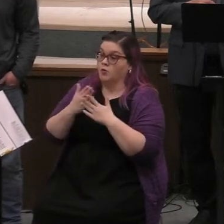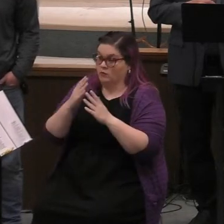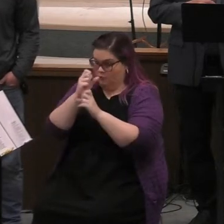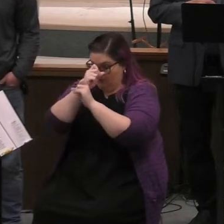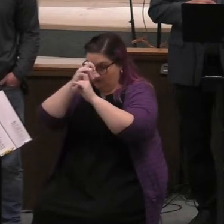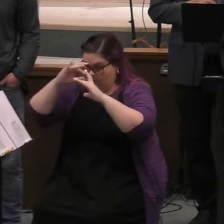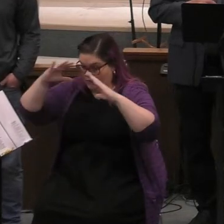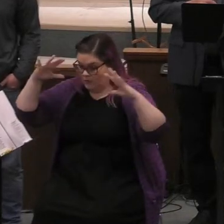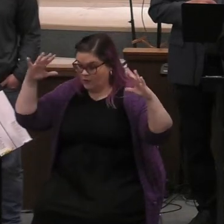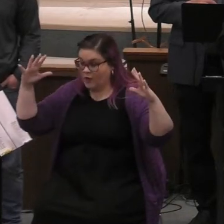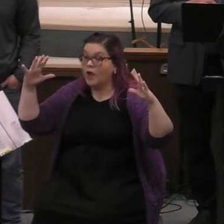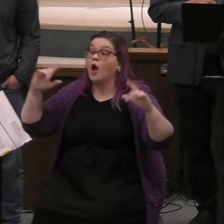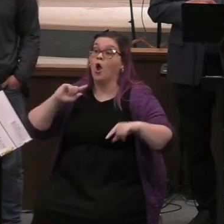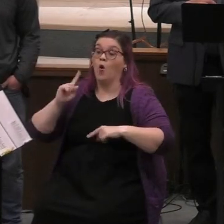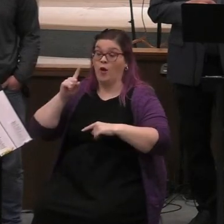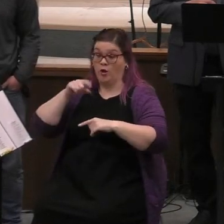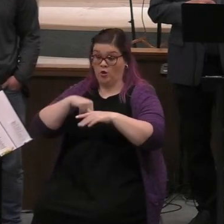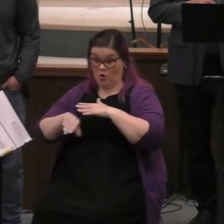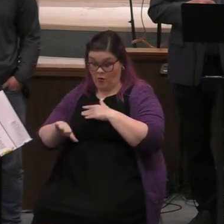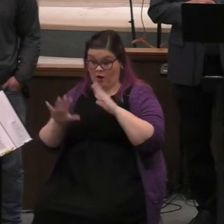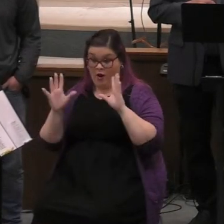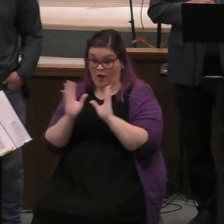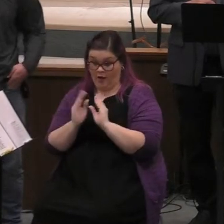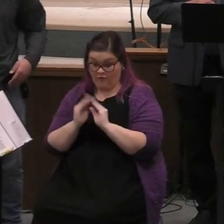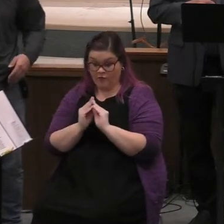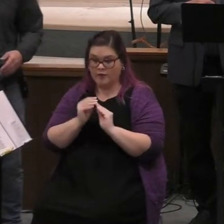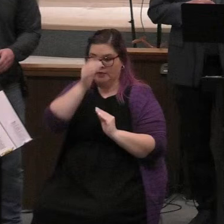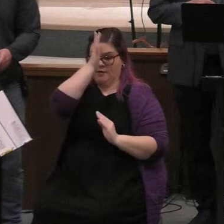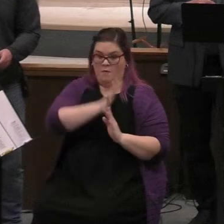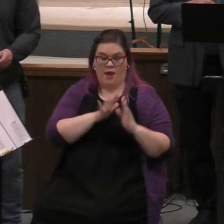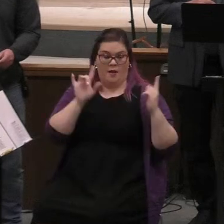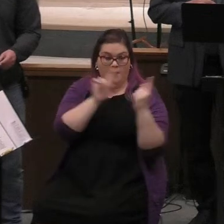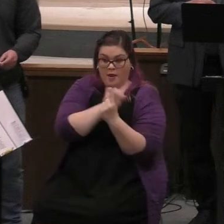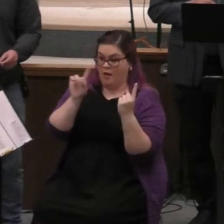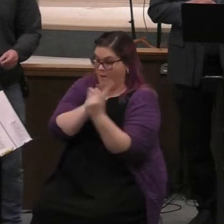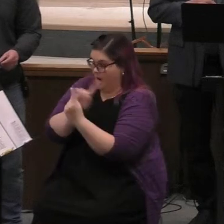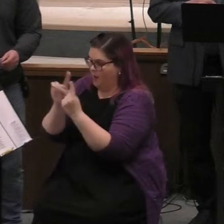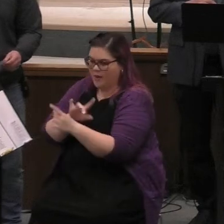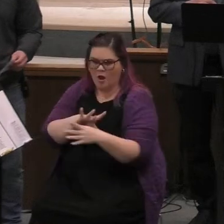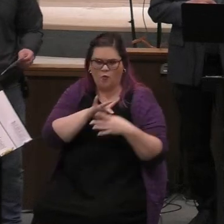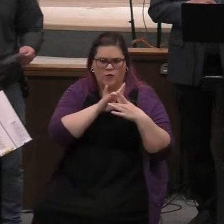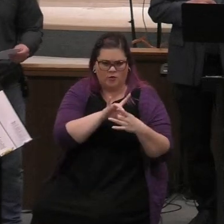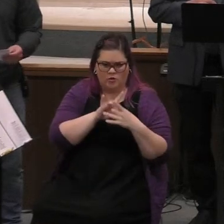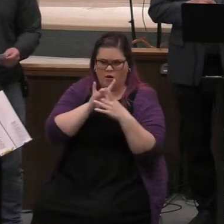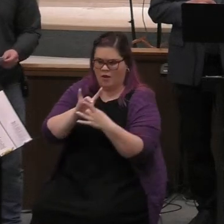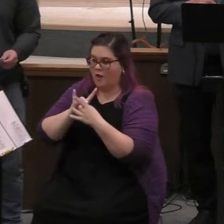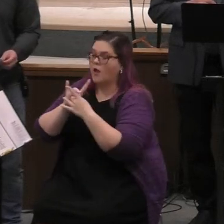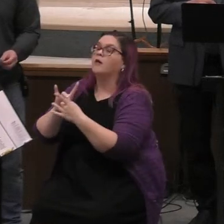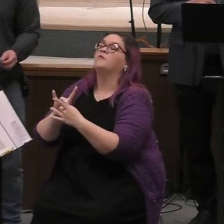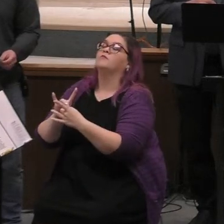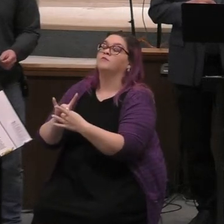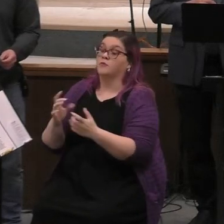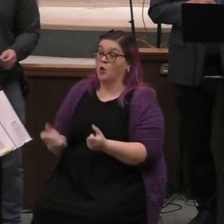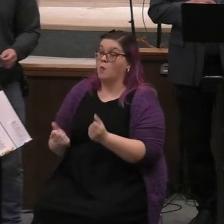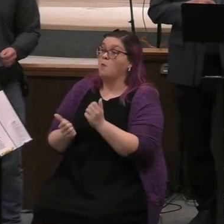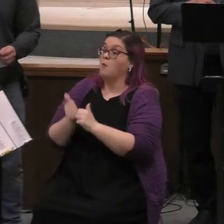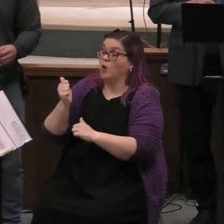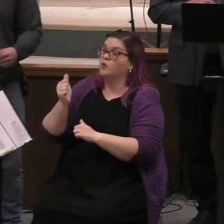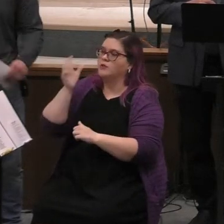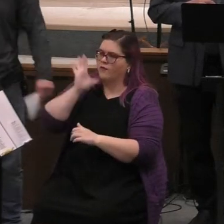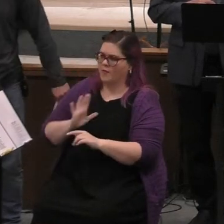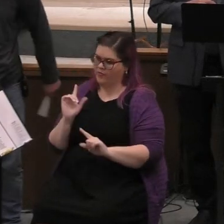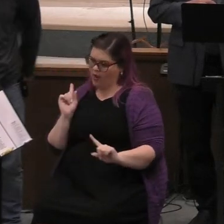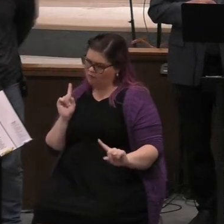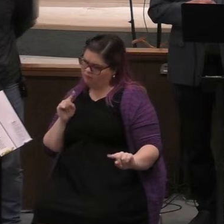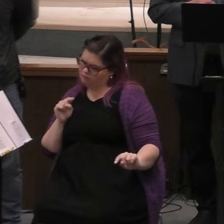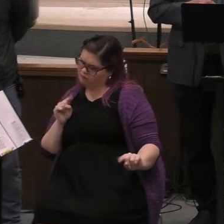is the camaraderie that you always feel at a conference like this. I mean, you know, most of these guys that come, the 5,000 or so guys that